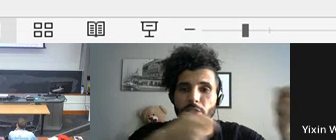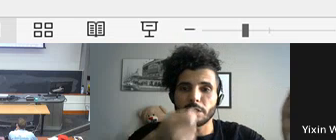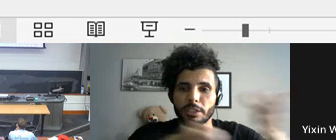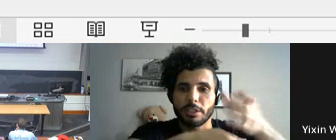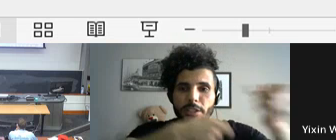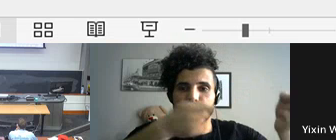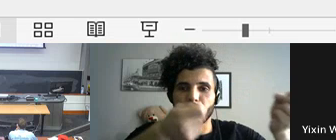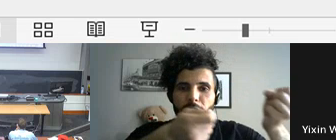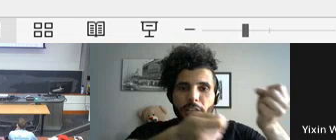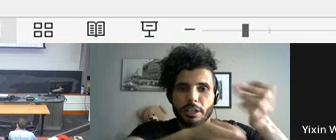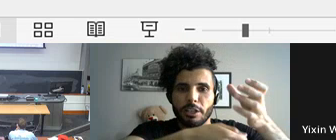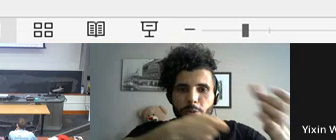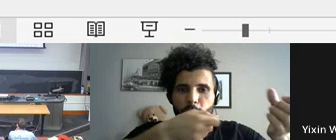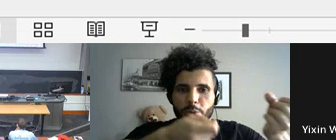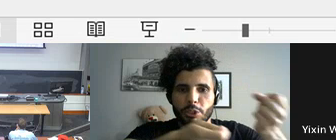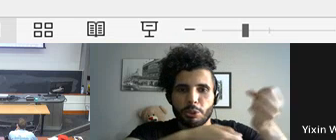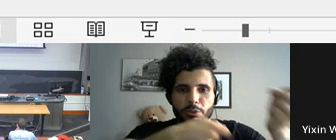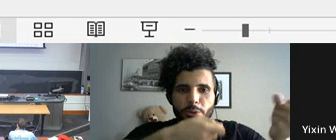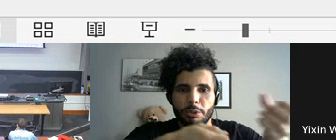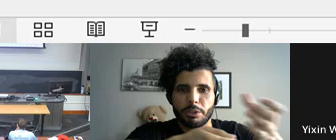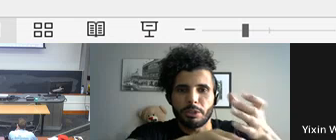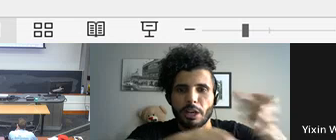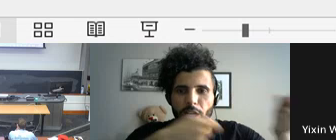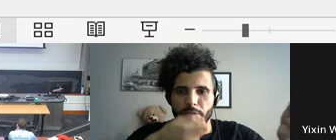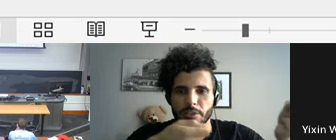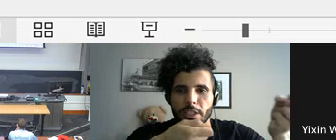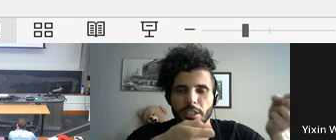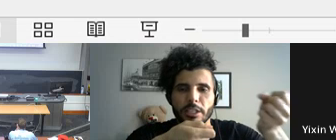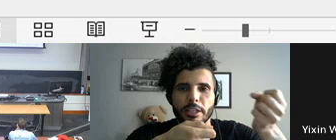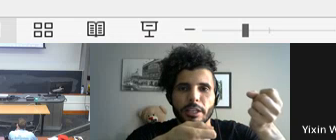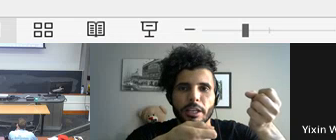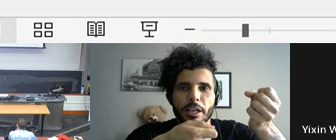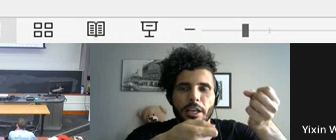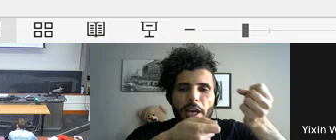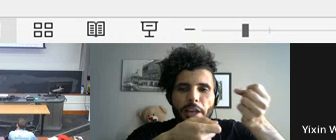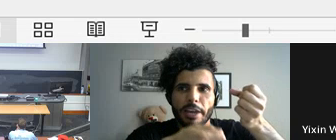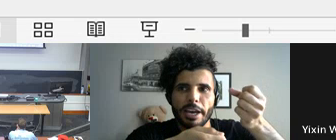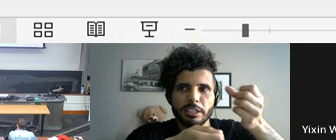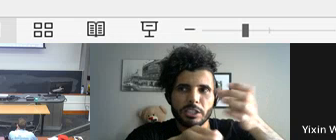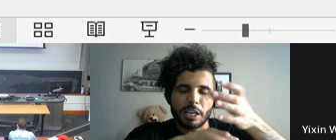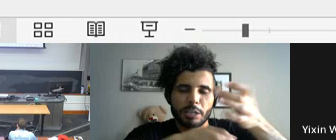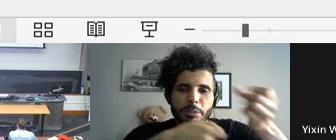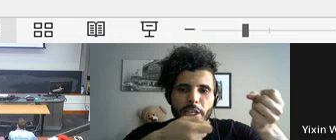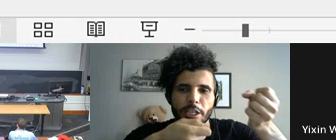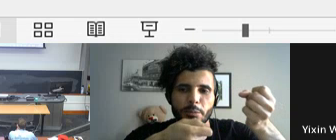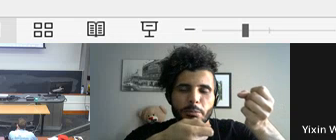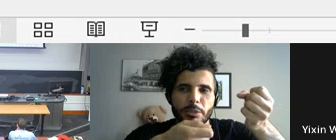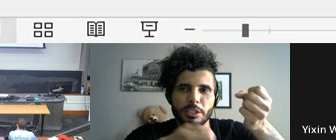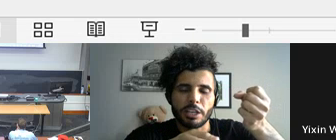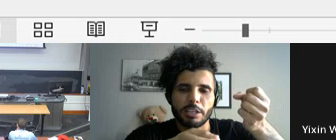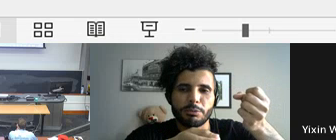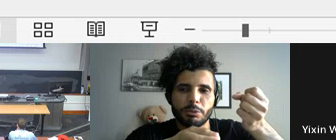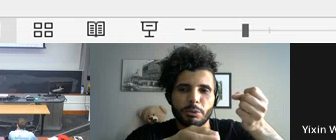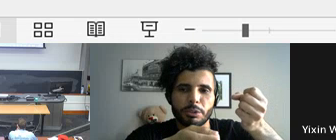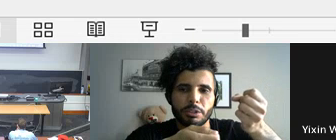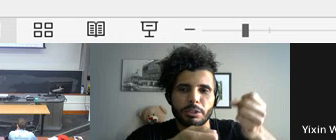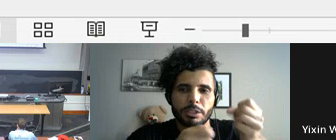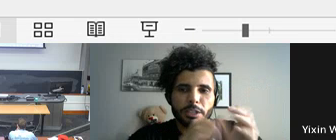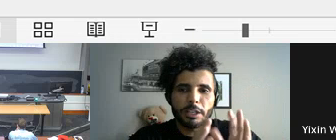sickles, which we used for harvesting. And that sign became the sign for